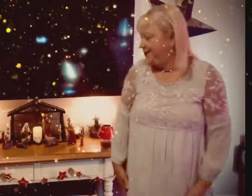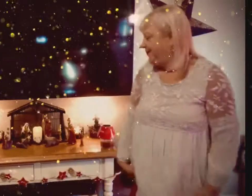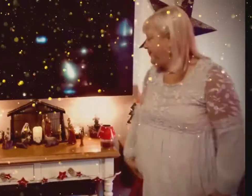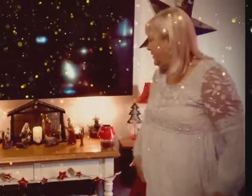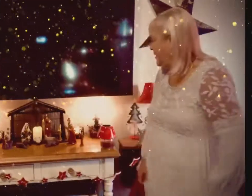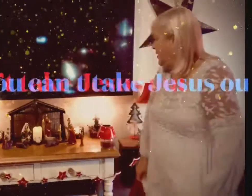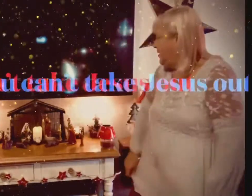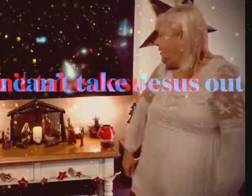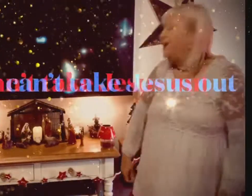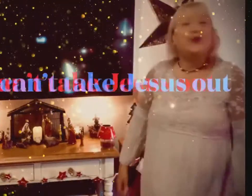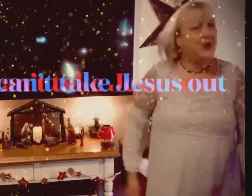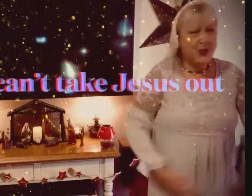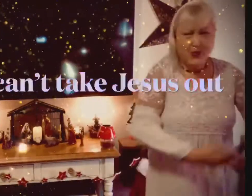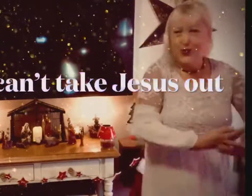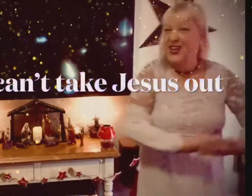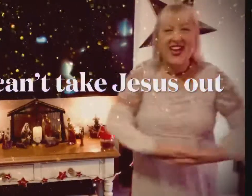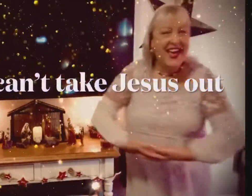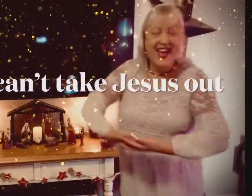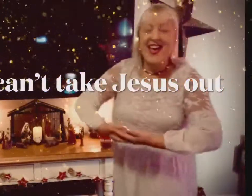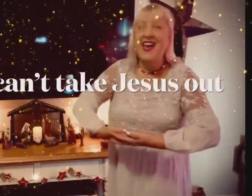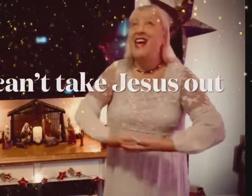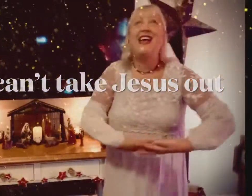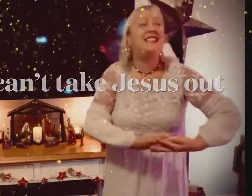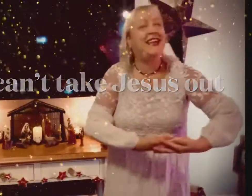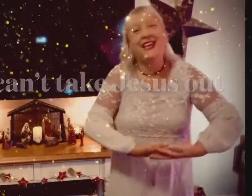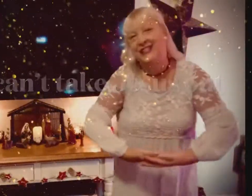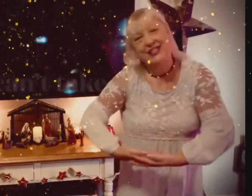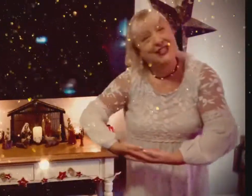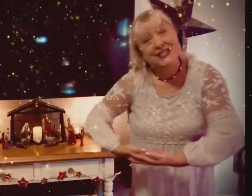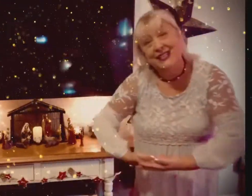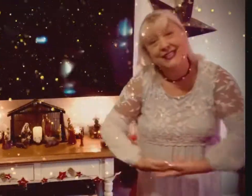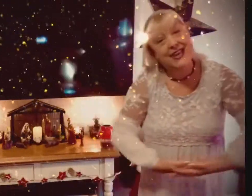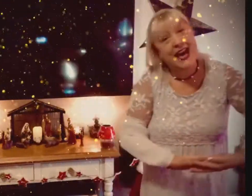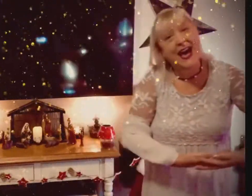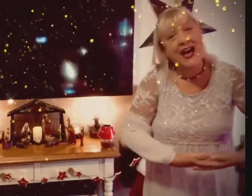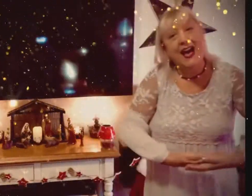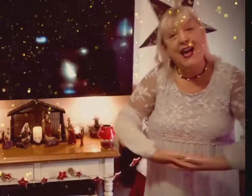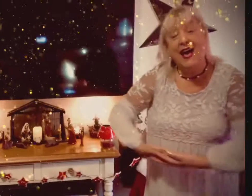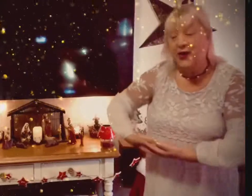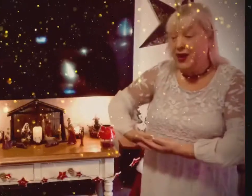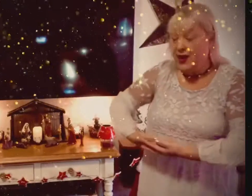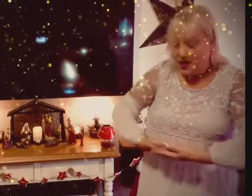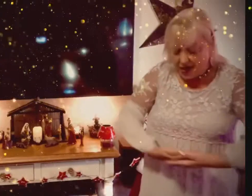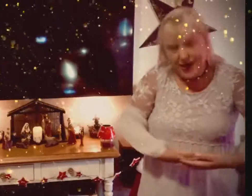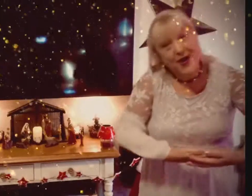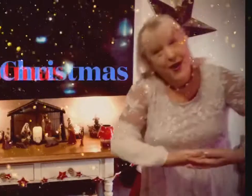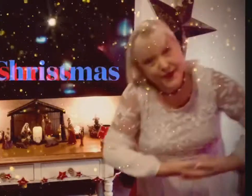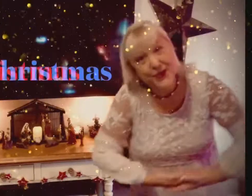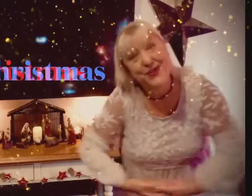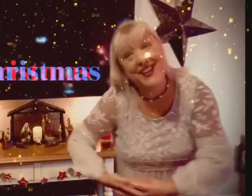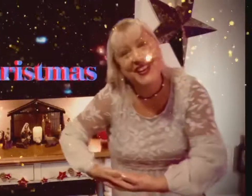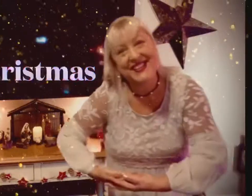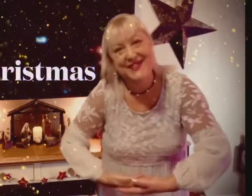You can't take Jesus out of Christmas,